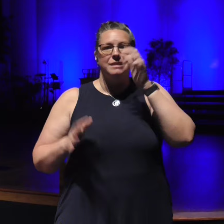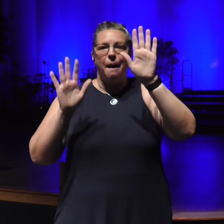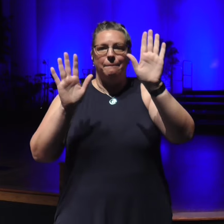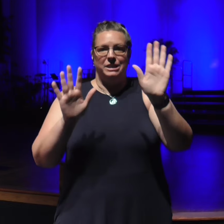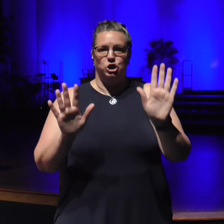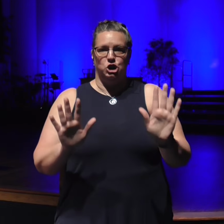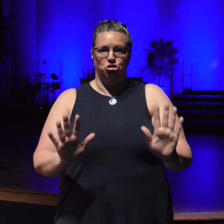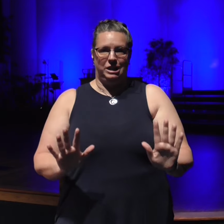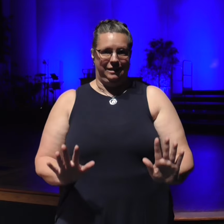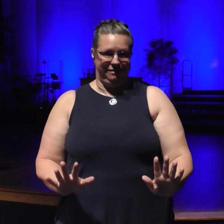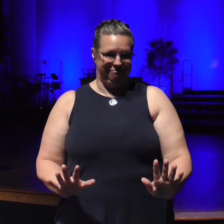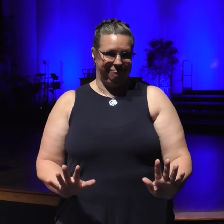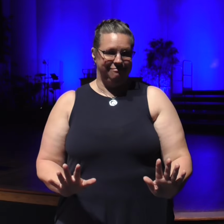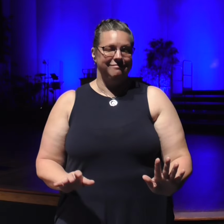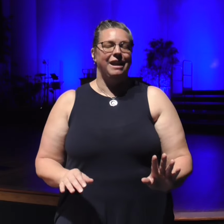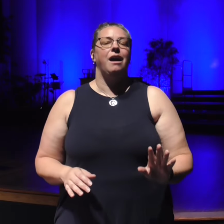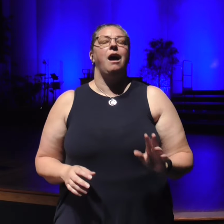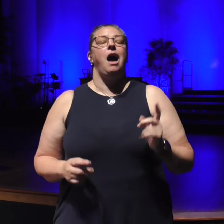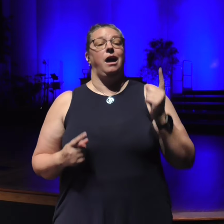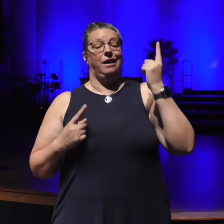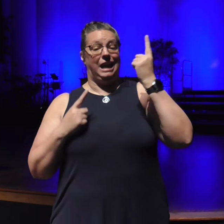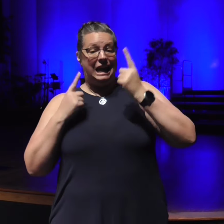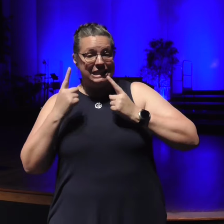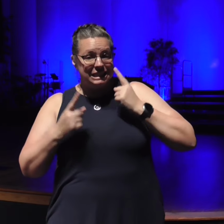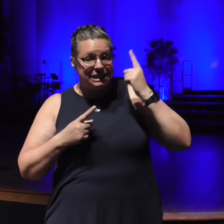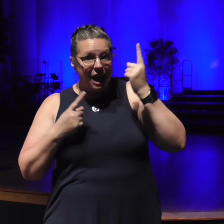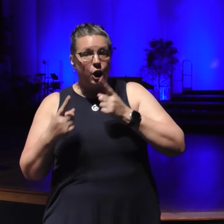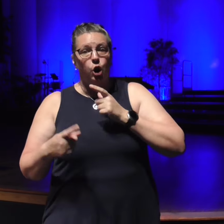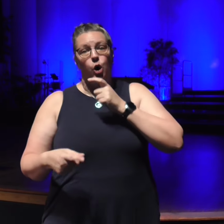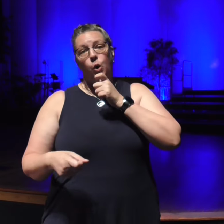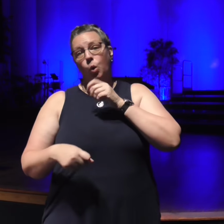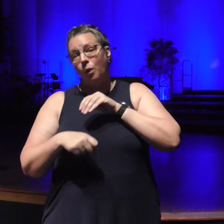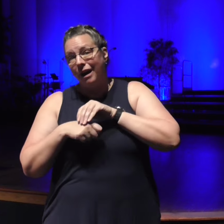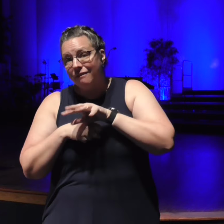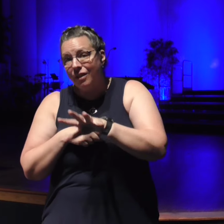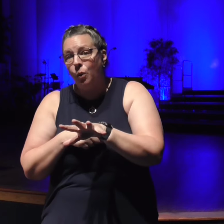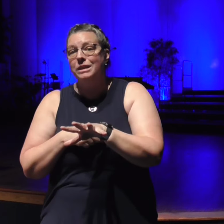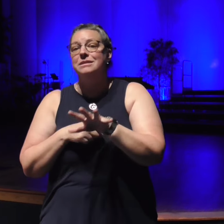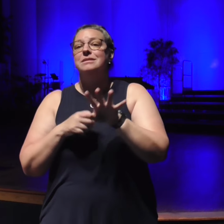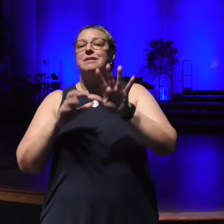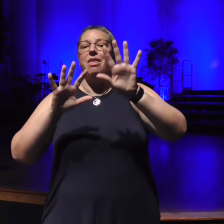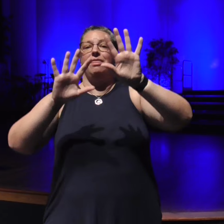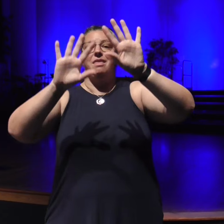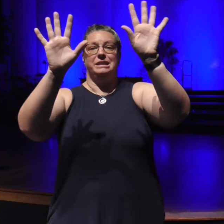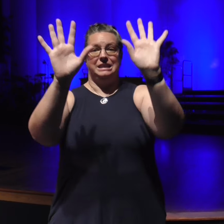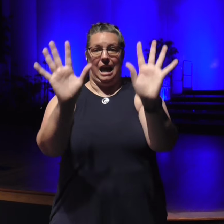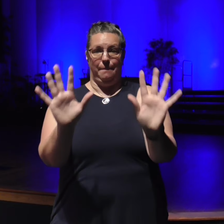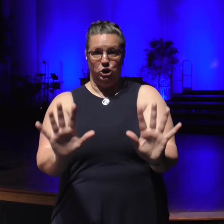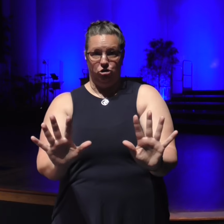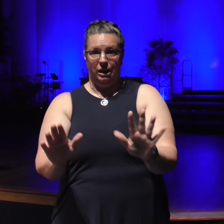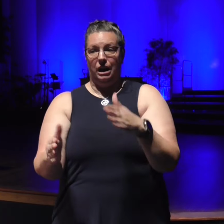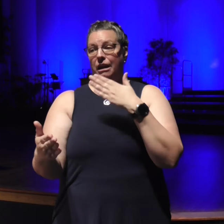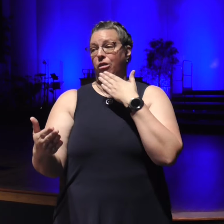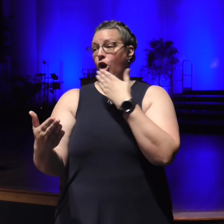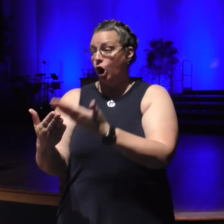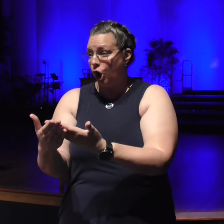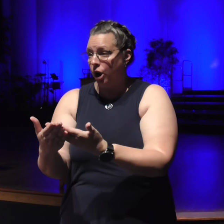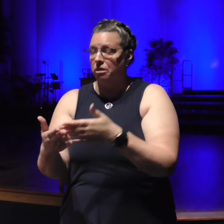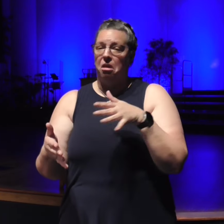considers the influences that created that tapestry, the good, the not so